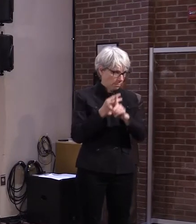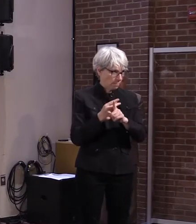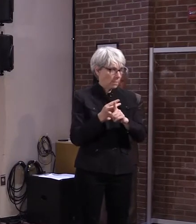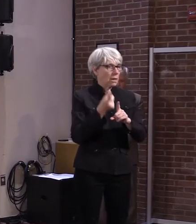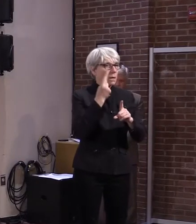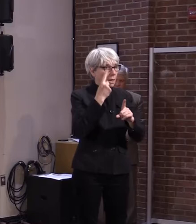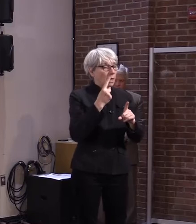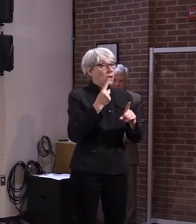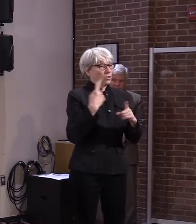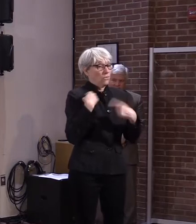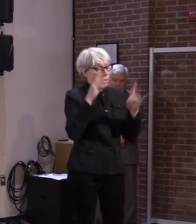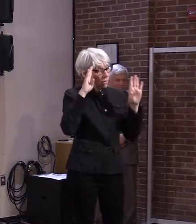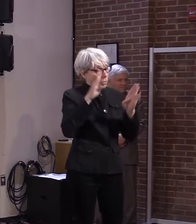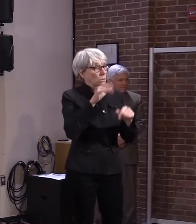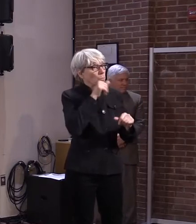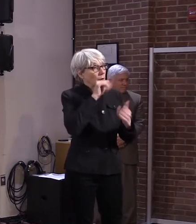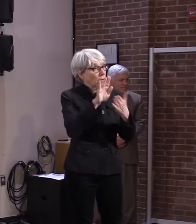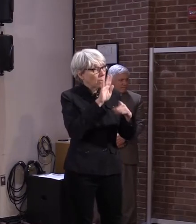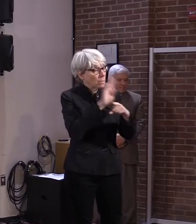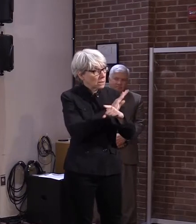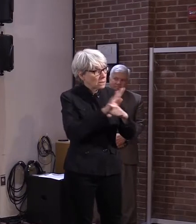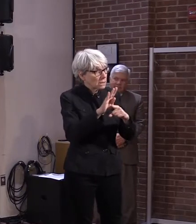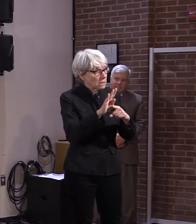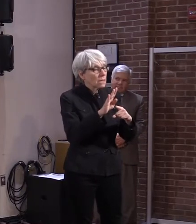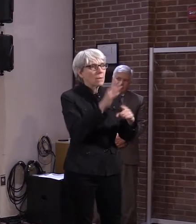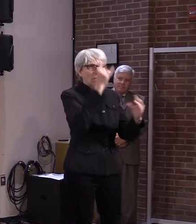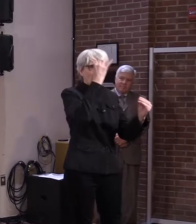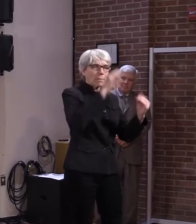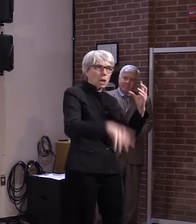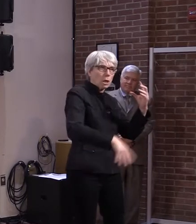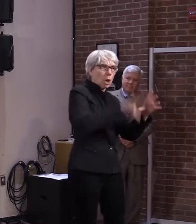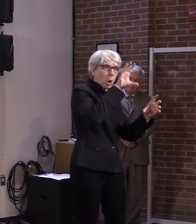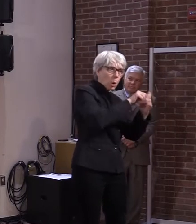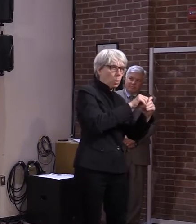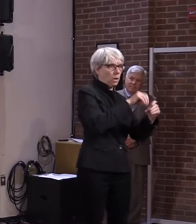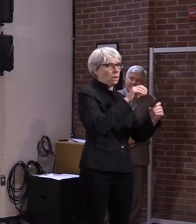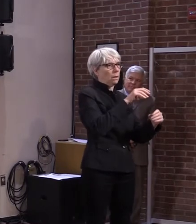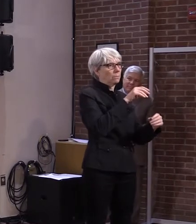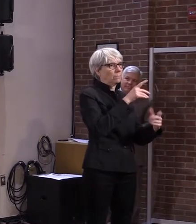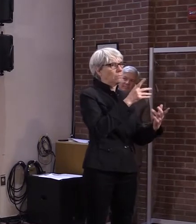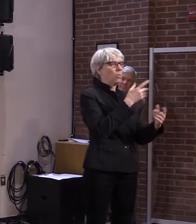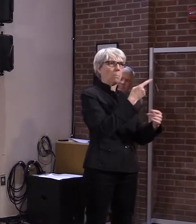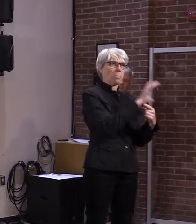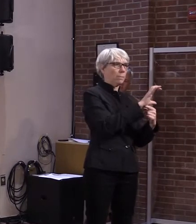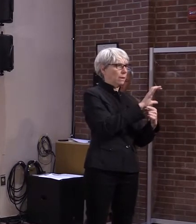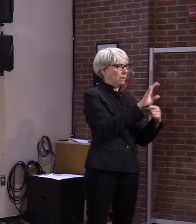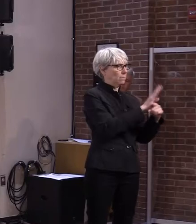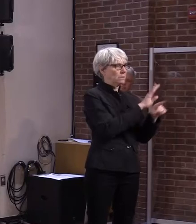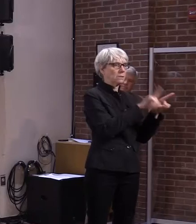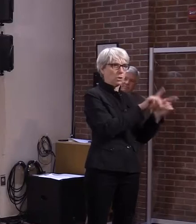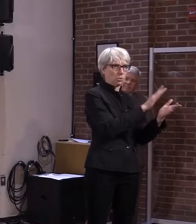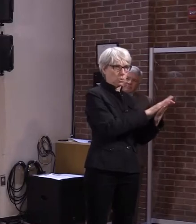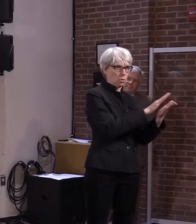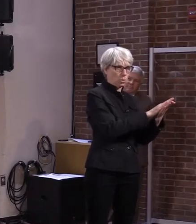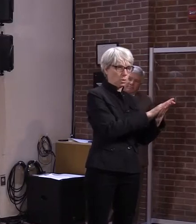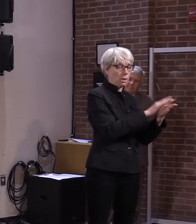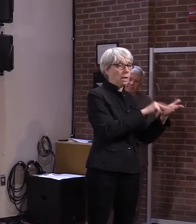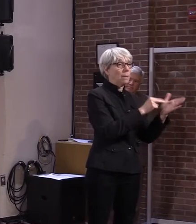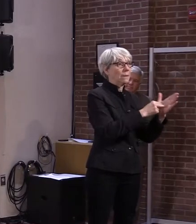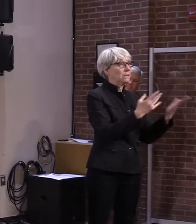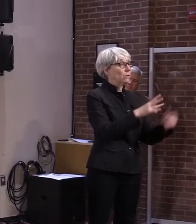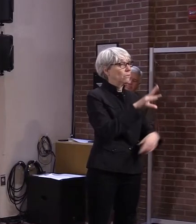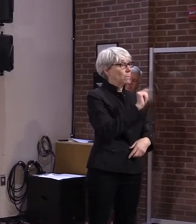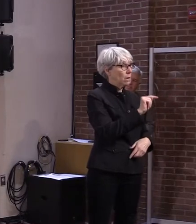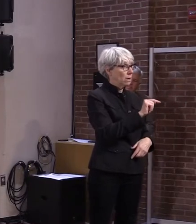sector employees, including school districts. In Vermont, we estimate that to be about 60 of our 154 entities that